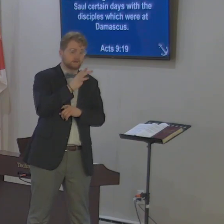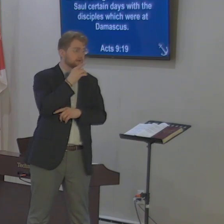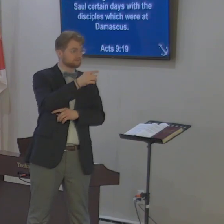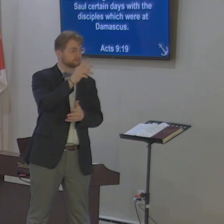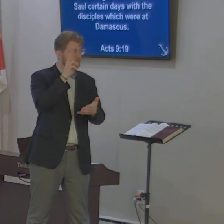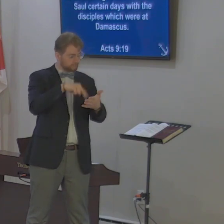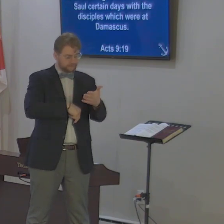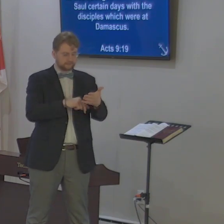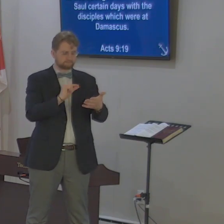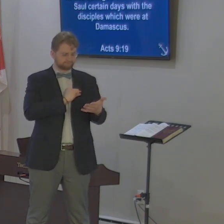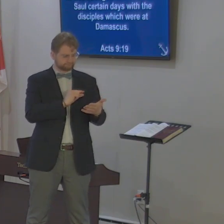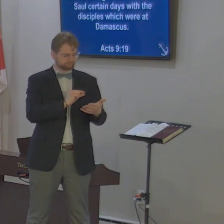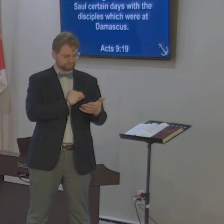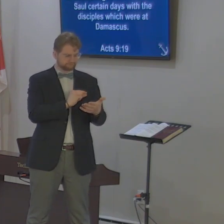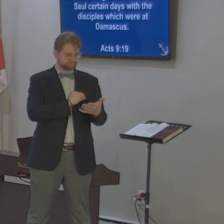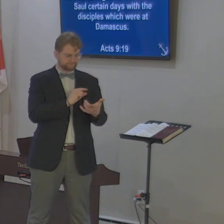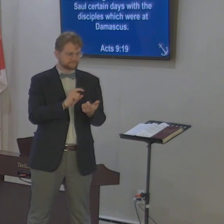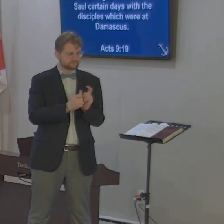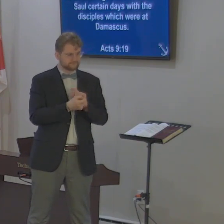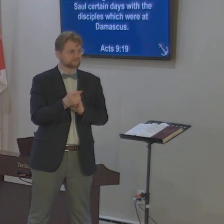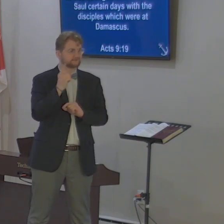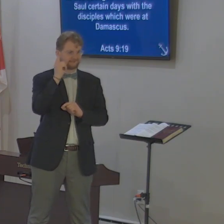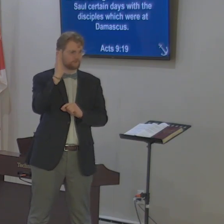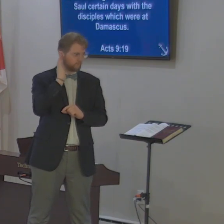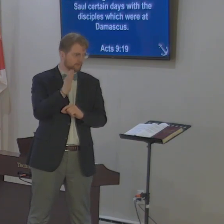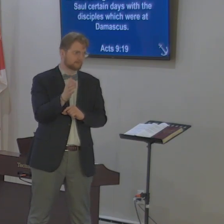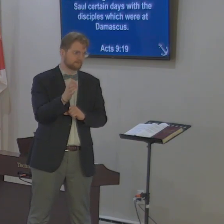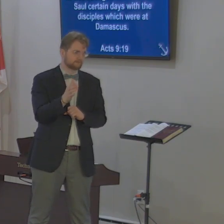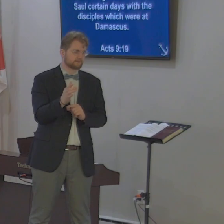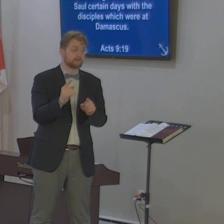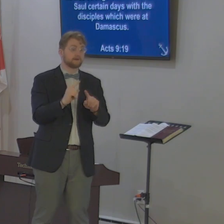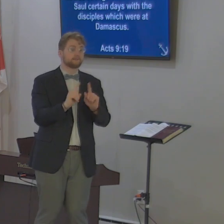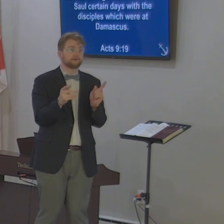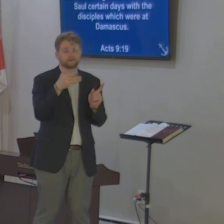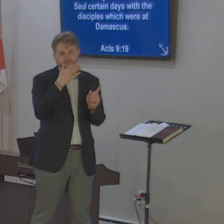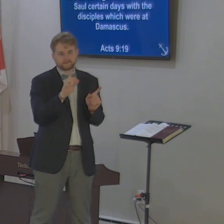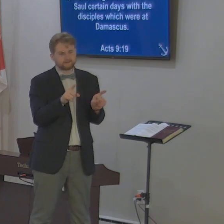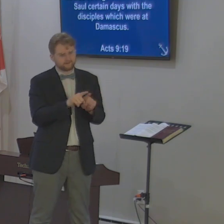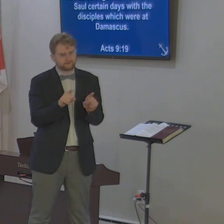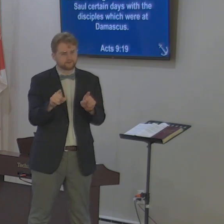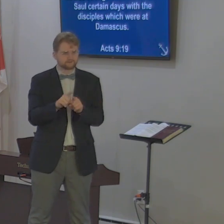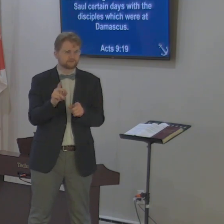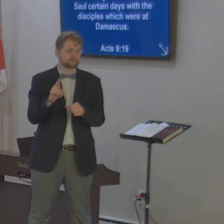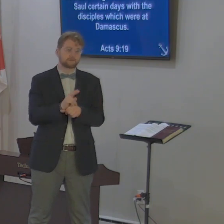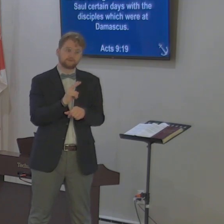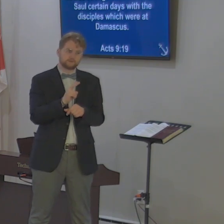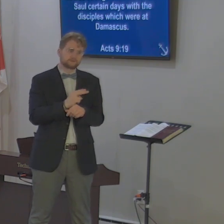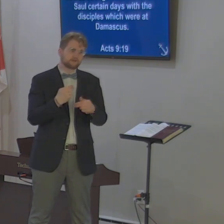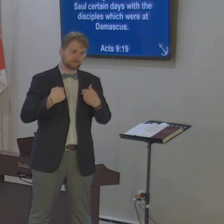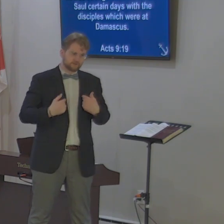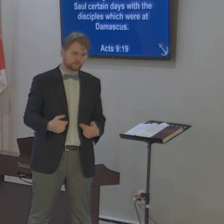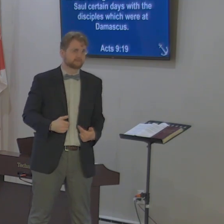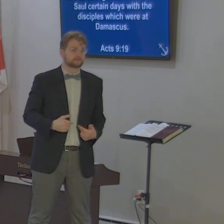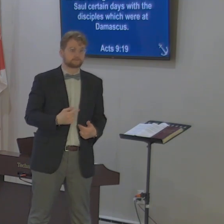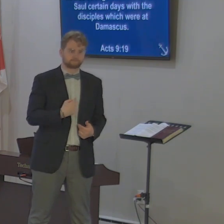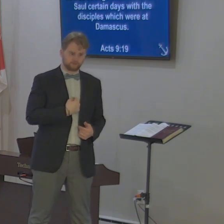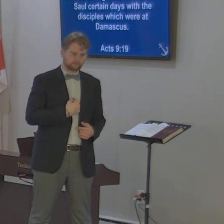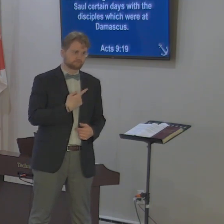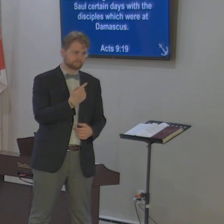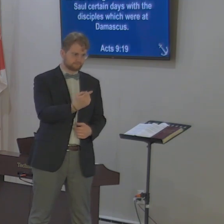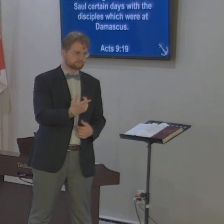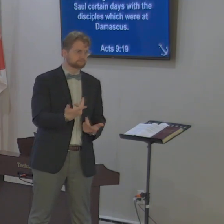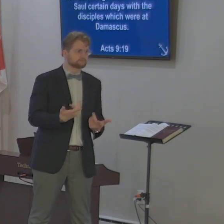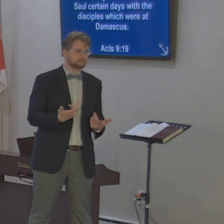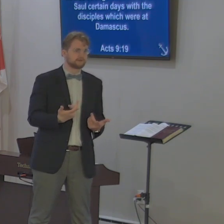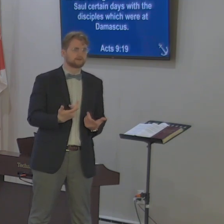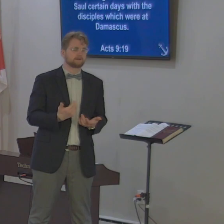and prick your heart. And he will. But God also uses human beings, you and I, to